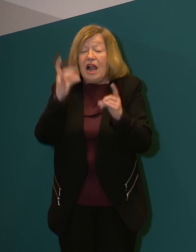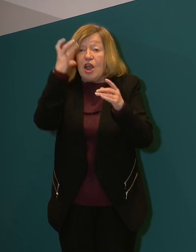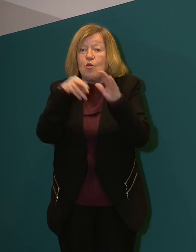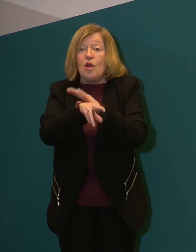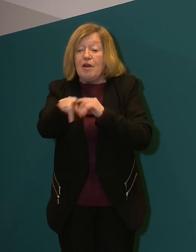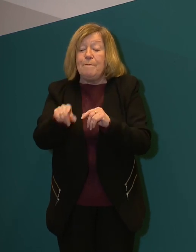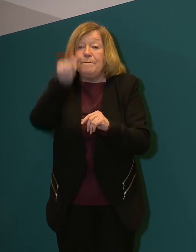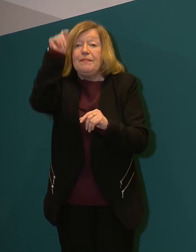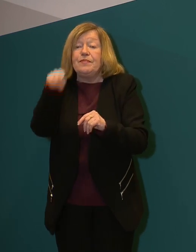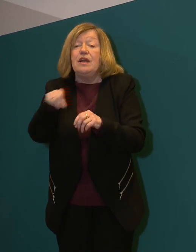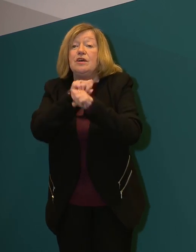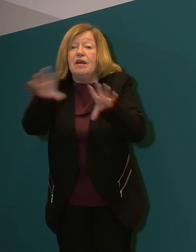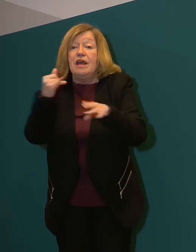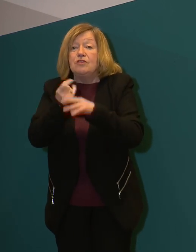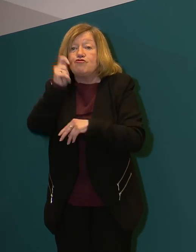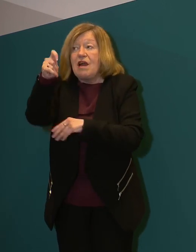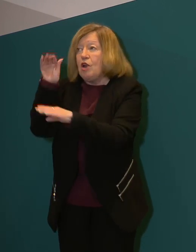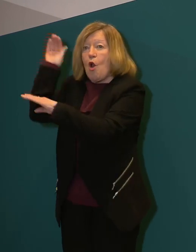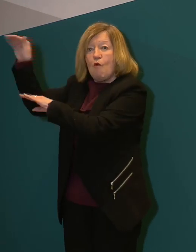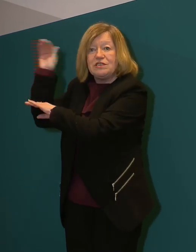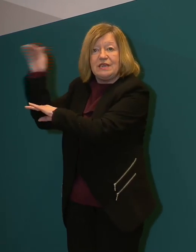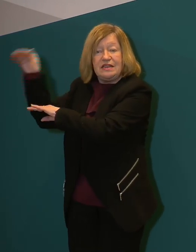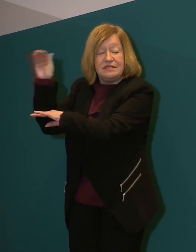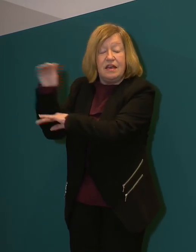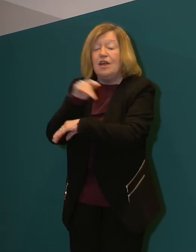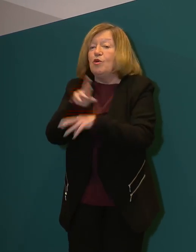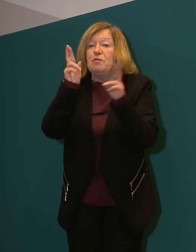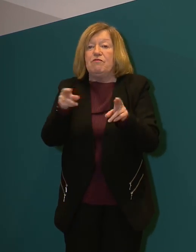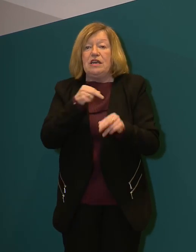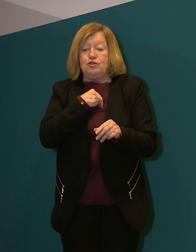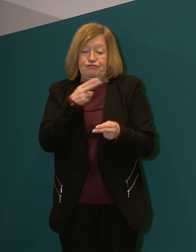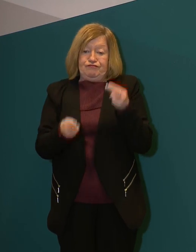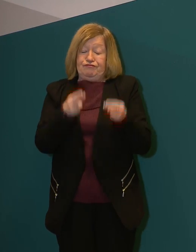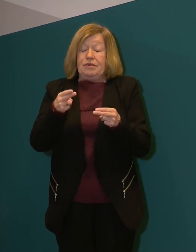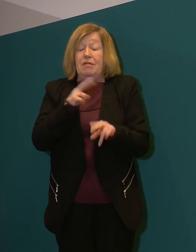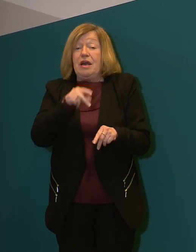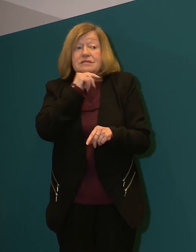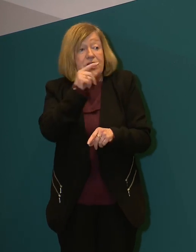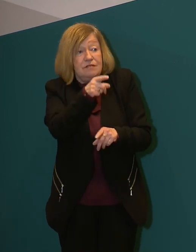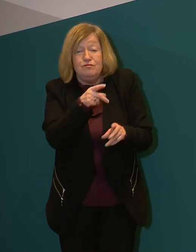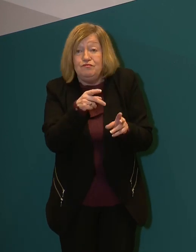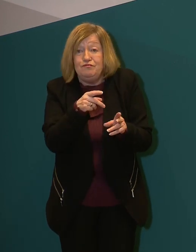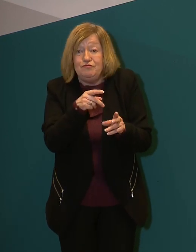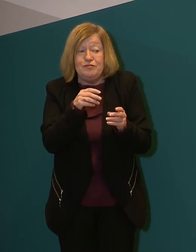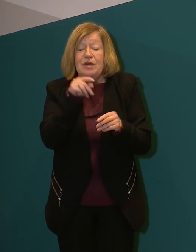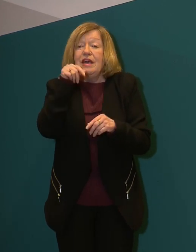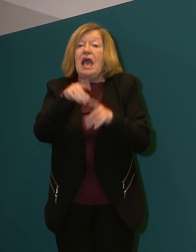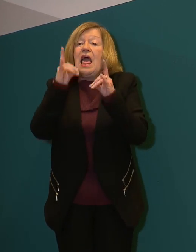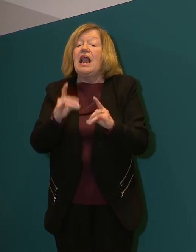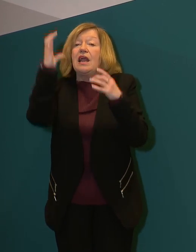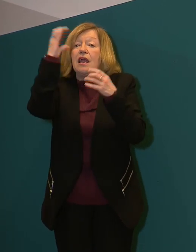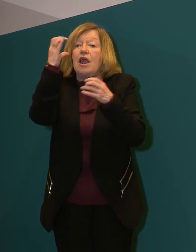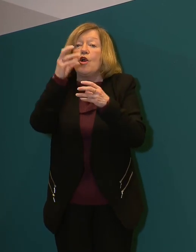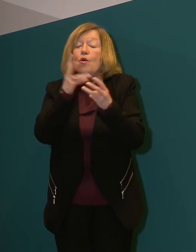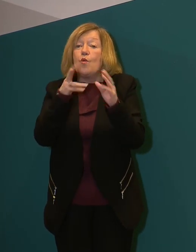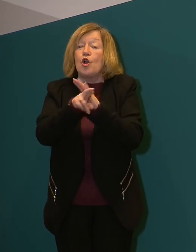having picked up the infection in travel overseas. So it wouldn't be right to conclude, and I'm not suggesting that you are, that the healthcare worker